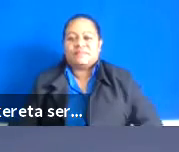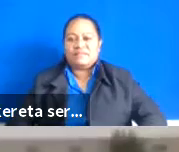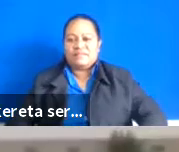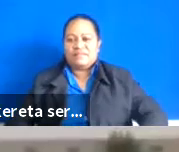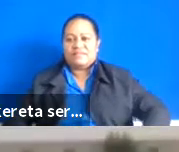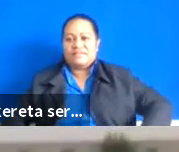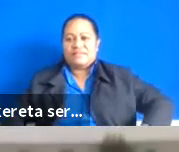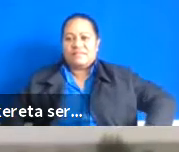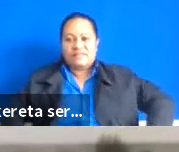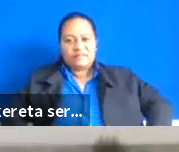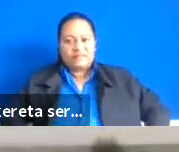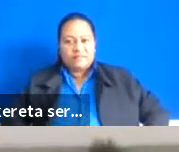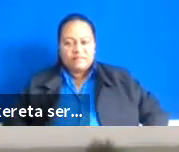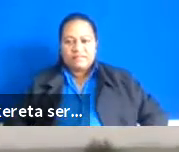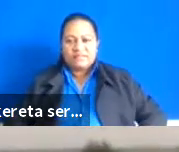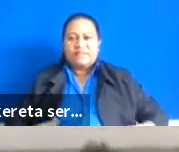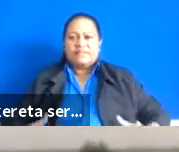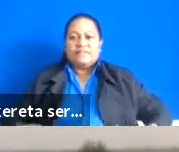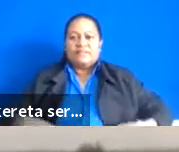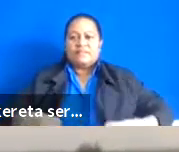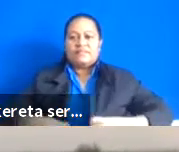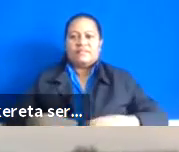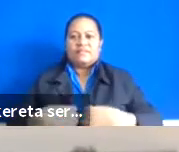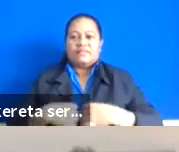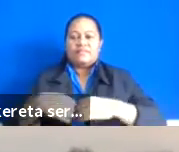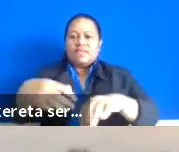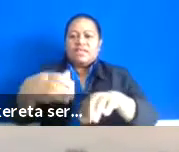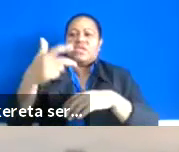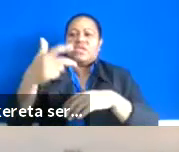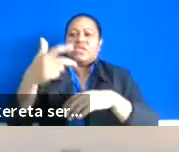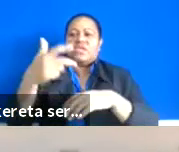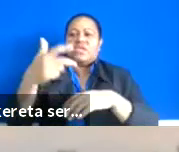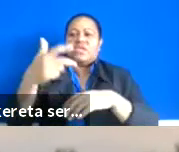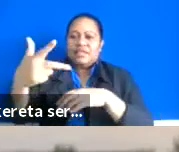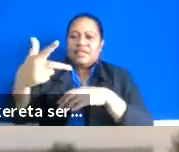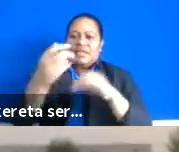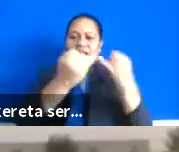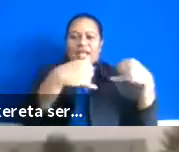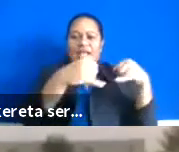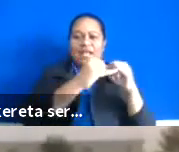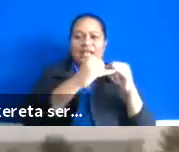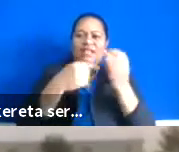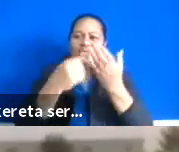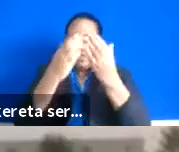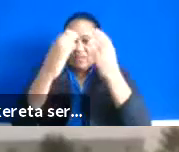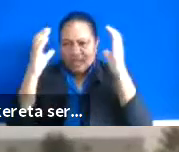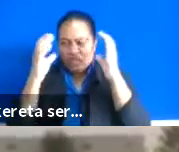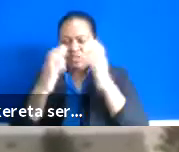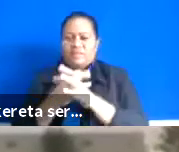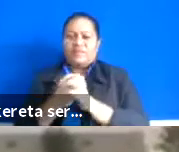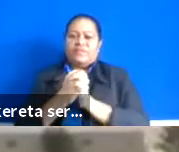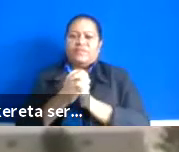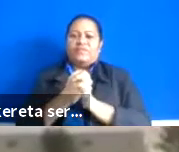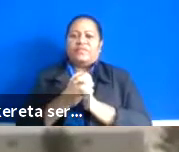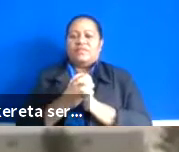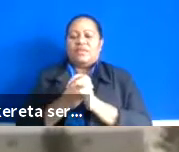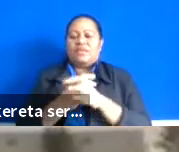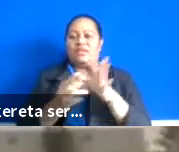In Tuvalu, there are eight island communities. They are Nanumea, Nanumanga,